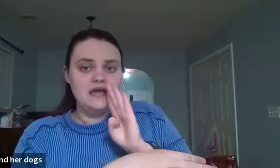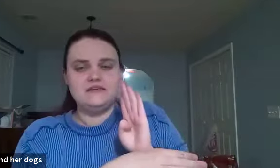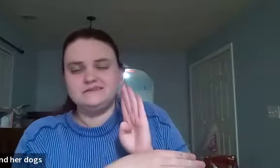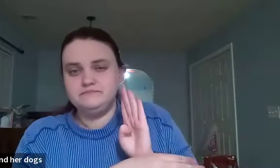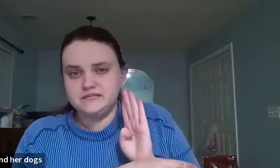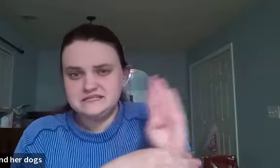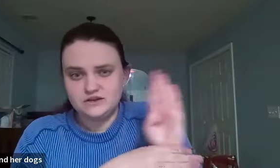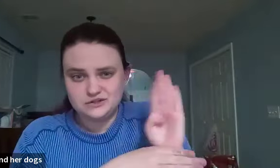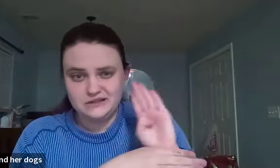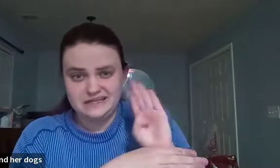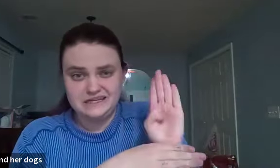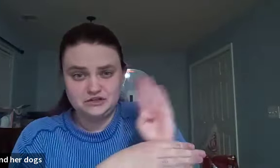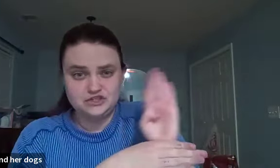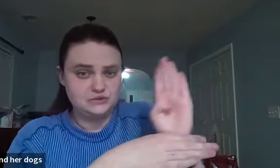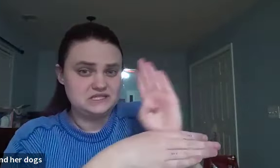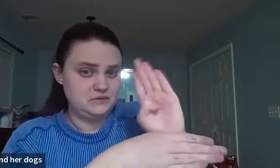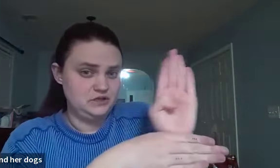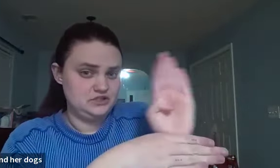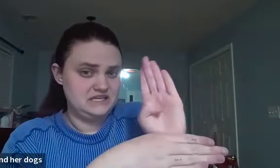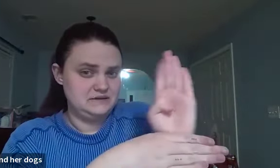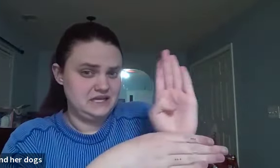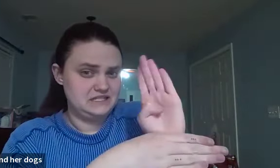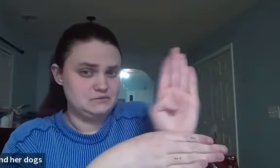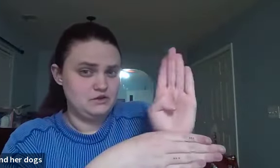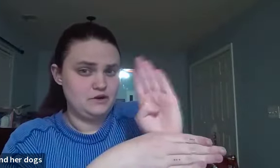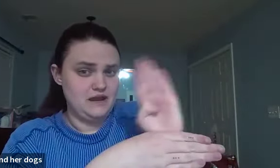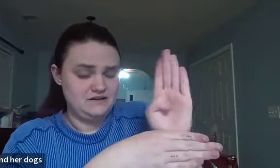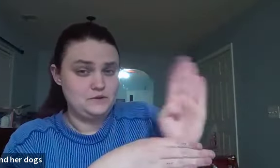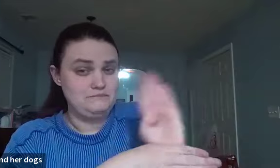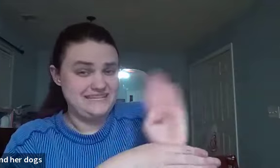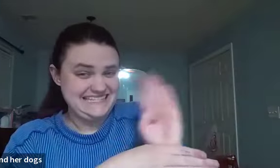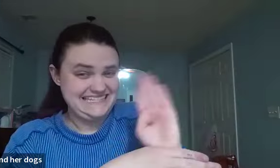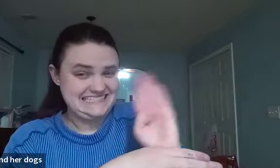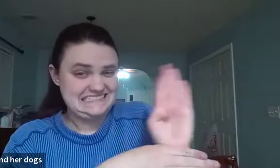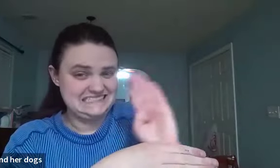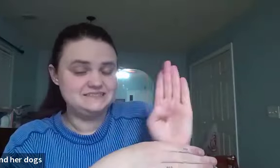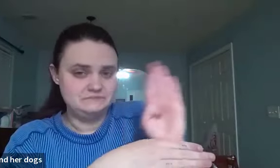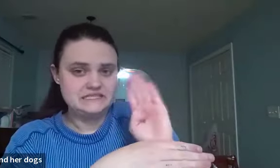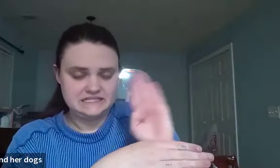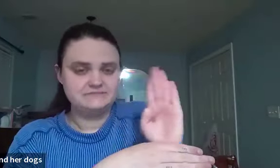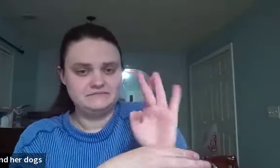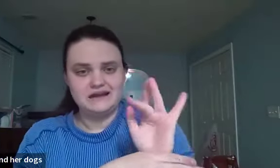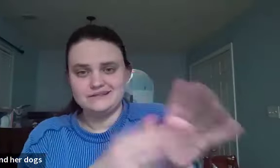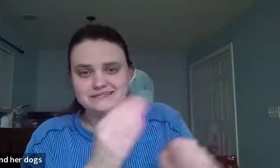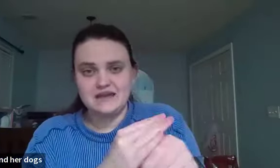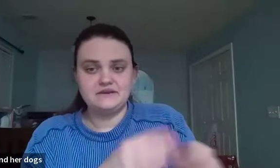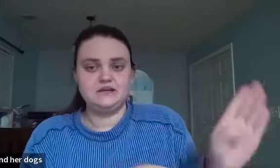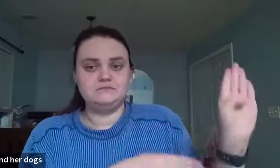And then busy is also like in here too. It's like when you just can't make it smaller and go back and forth. Busy, busy. I always like to add that here.